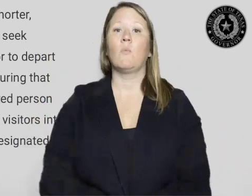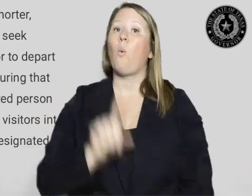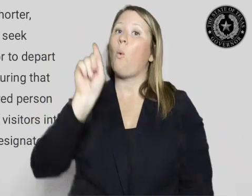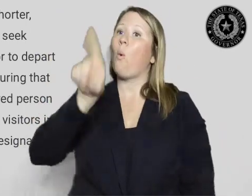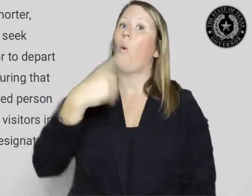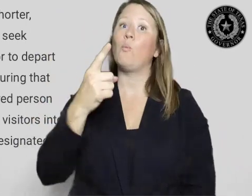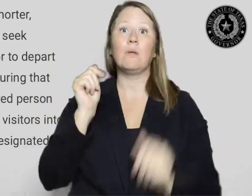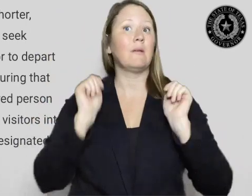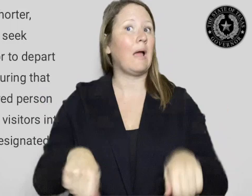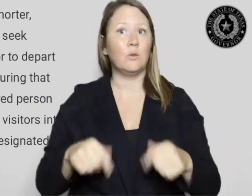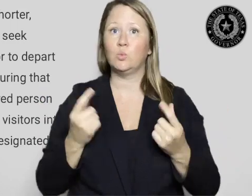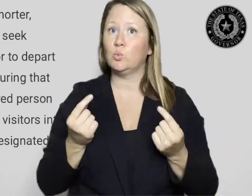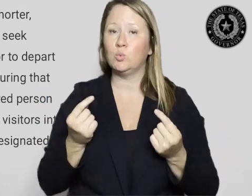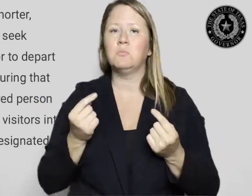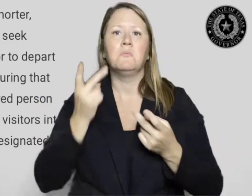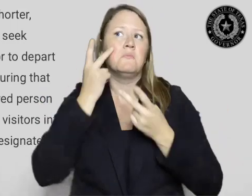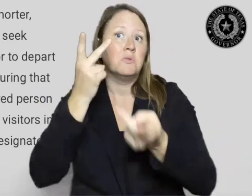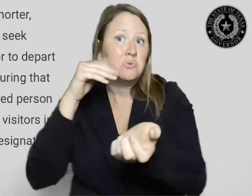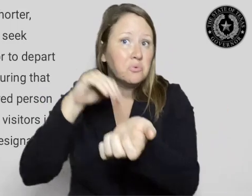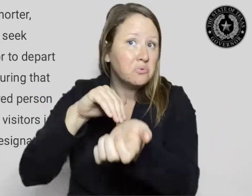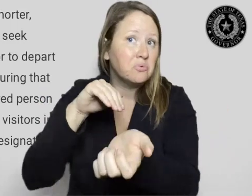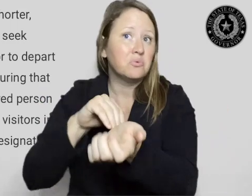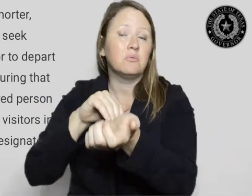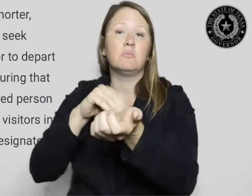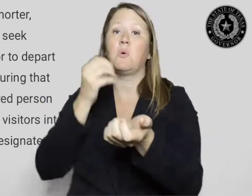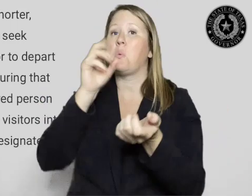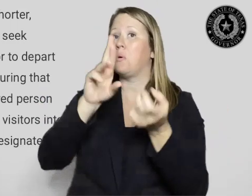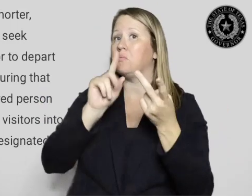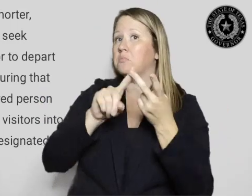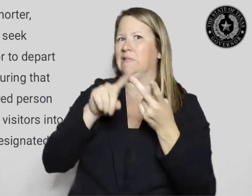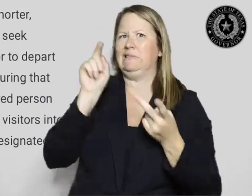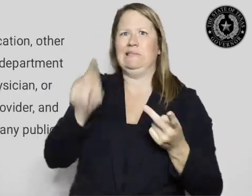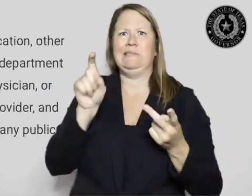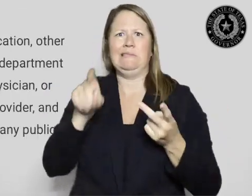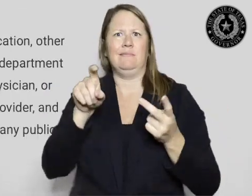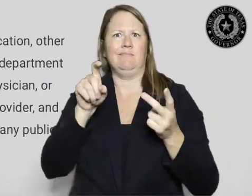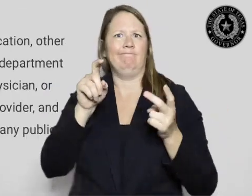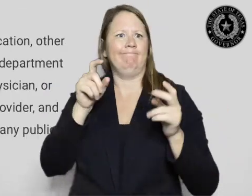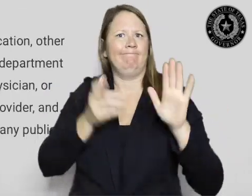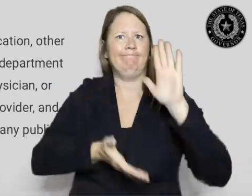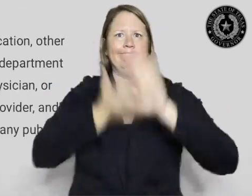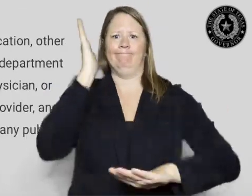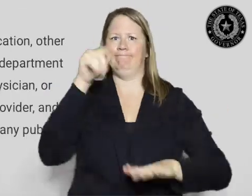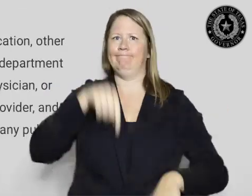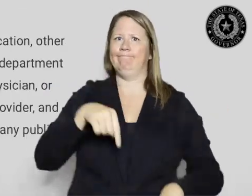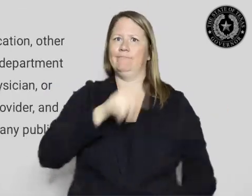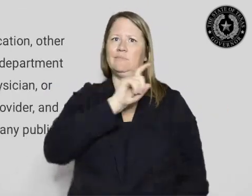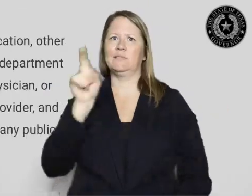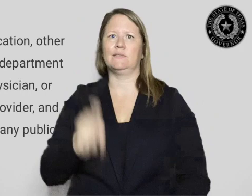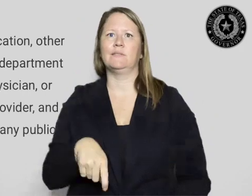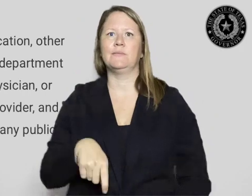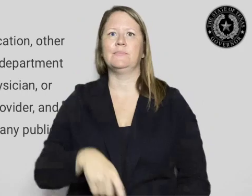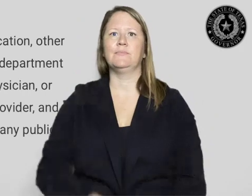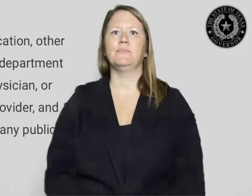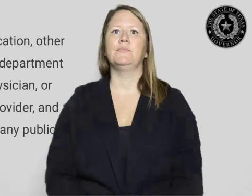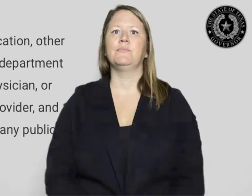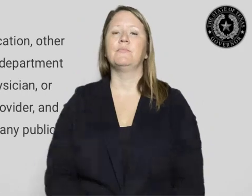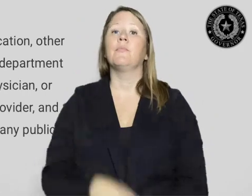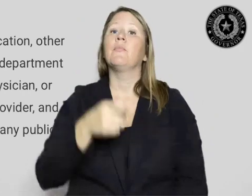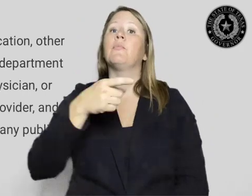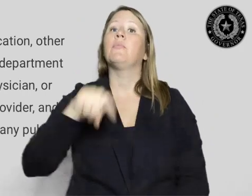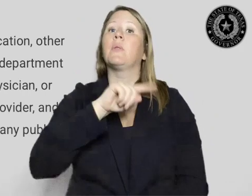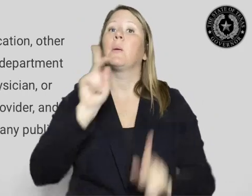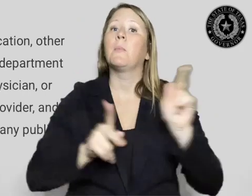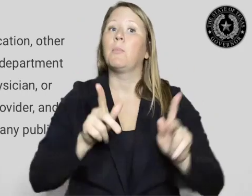a covered person shall not allow visitors into or out of the designated quarantine location other than a health department